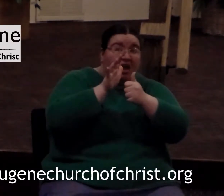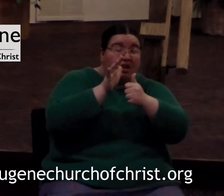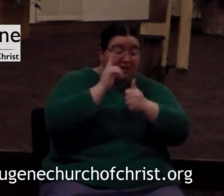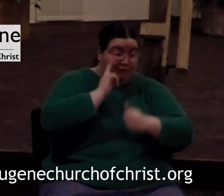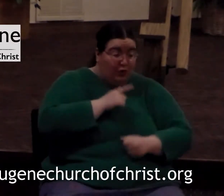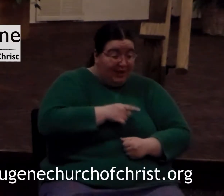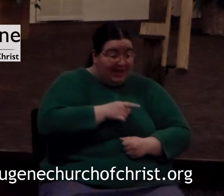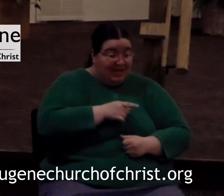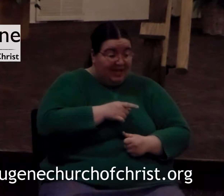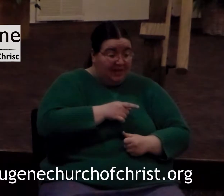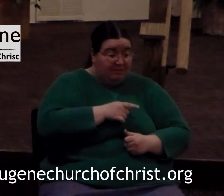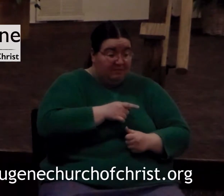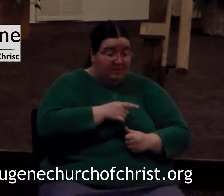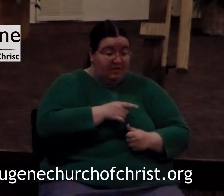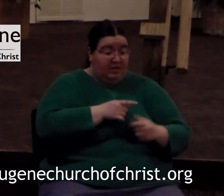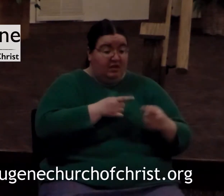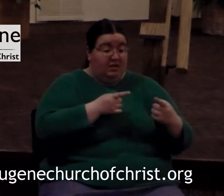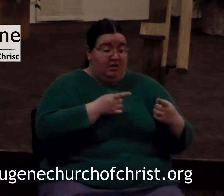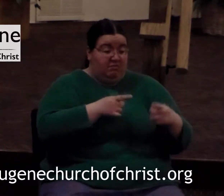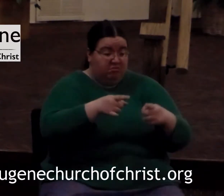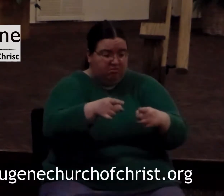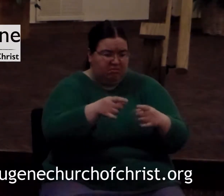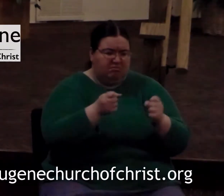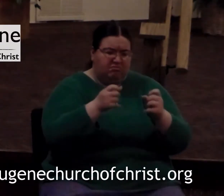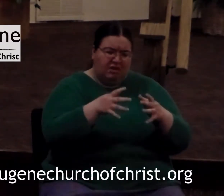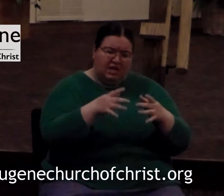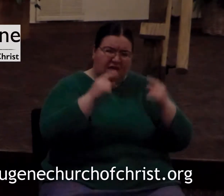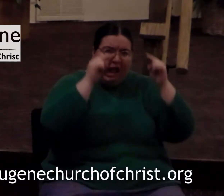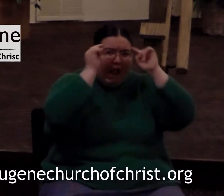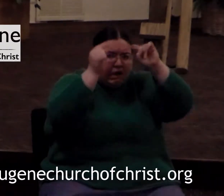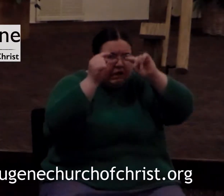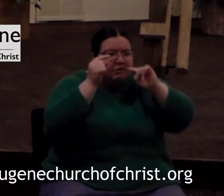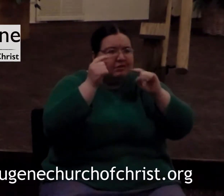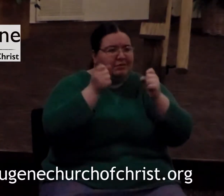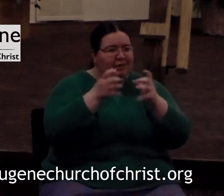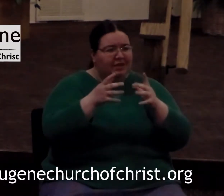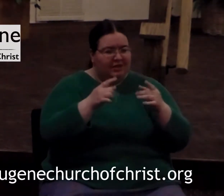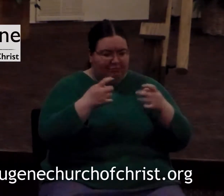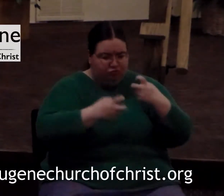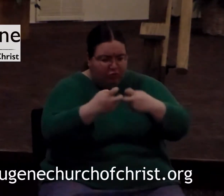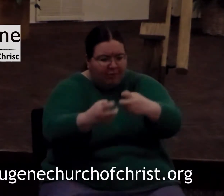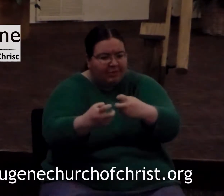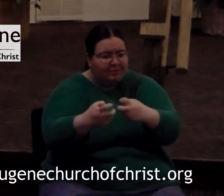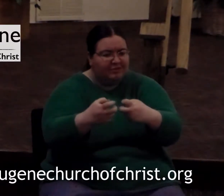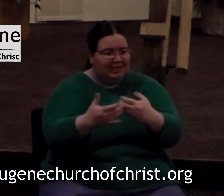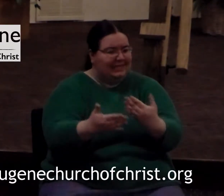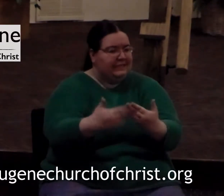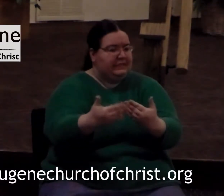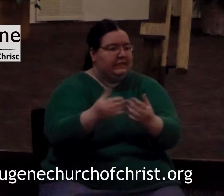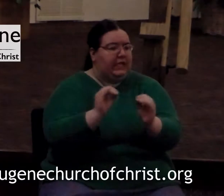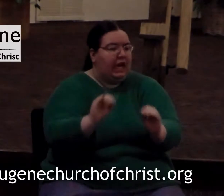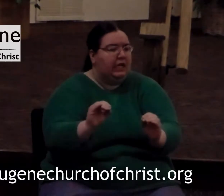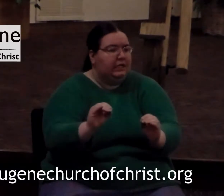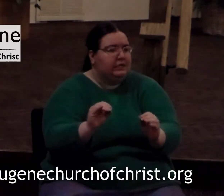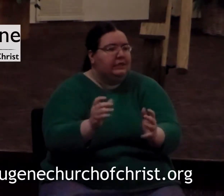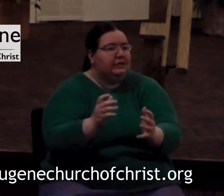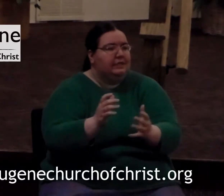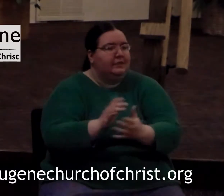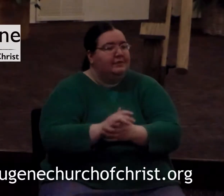of difficulties, leads to a lot of things not going the easy way. And sometimes in our lives, the Lord's will does not lead in a direction that